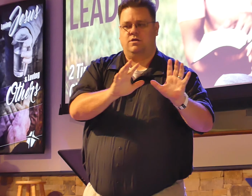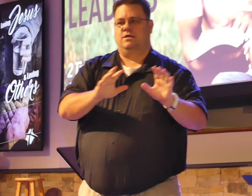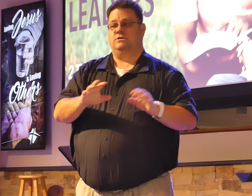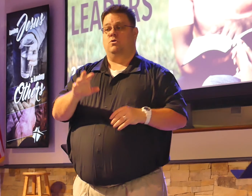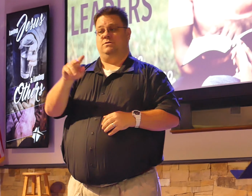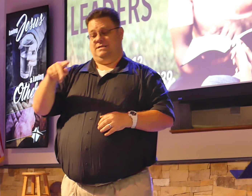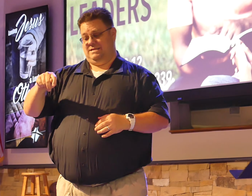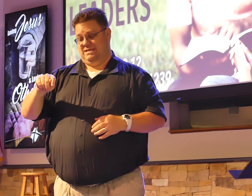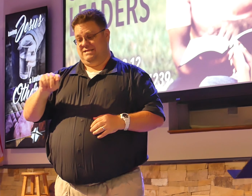son.